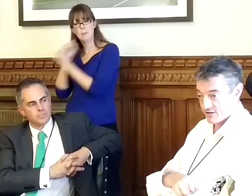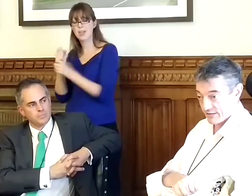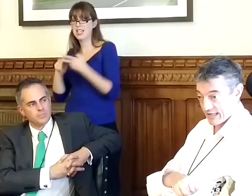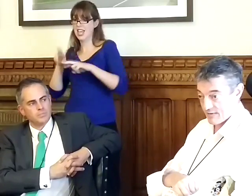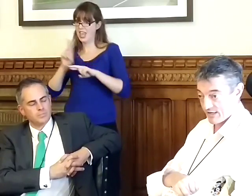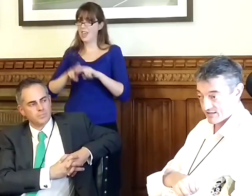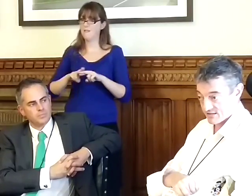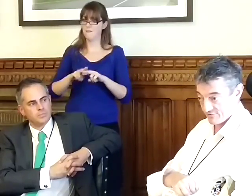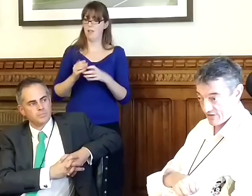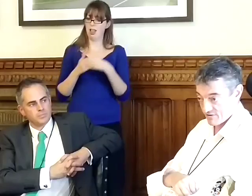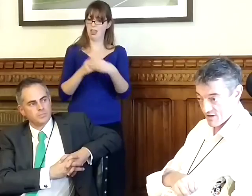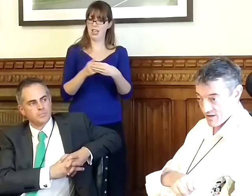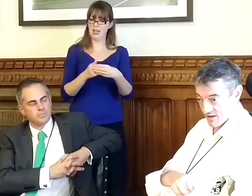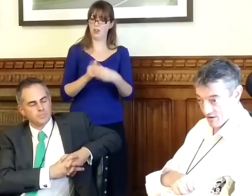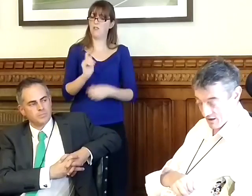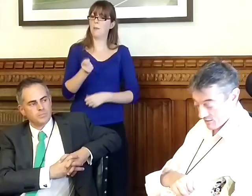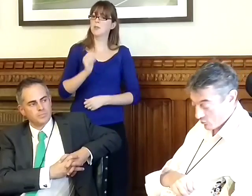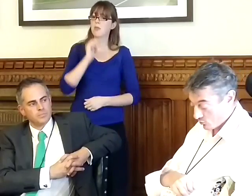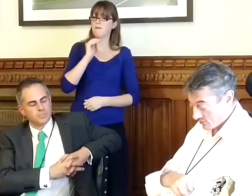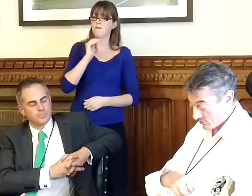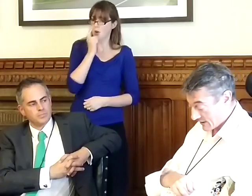do this, then so can the Labour leaders,